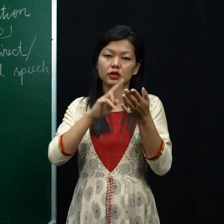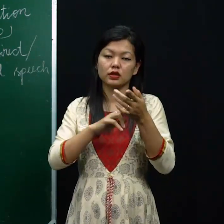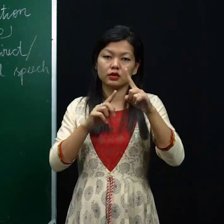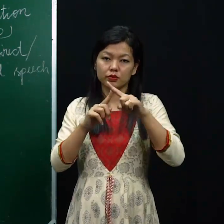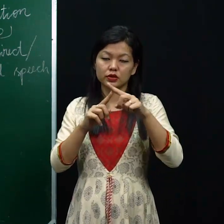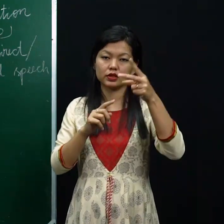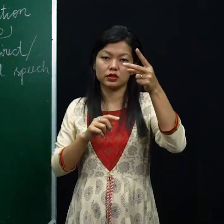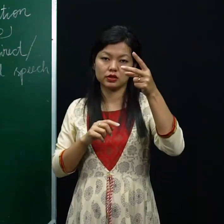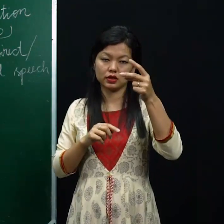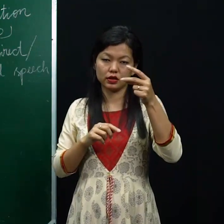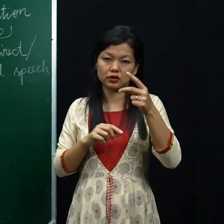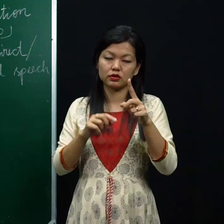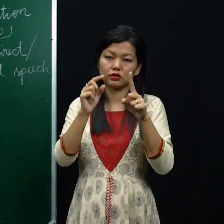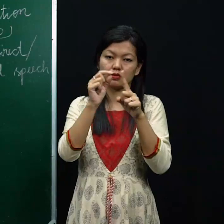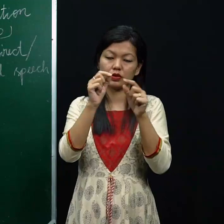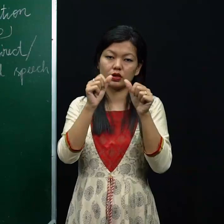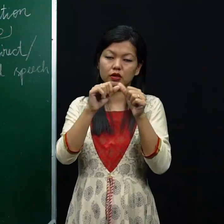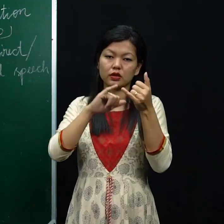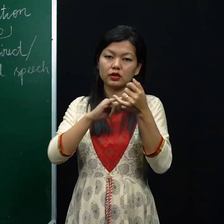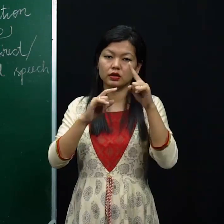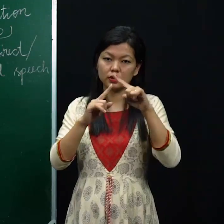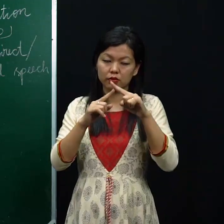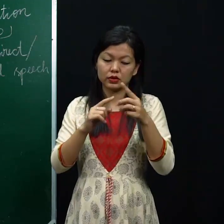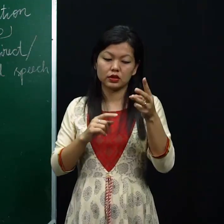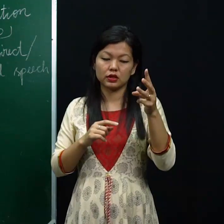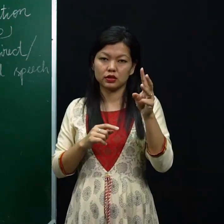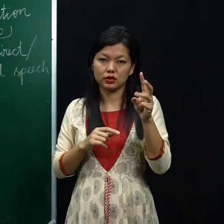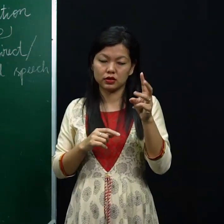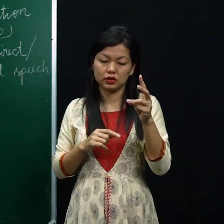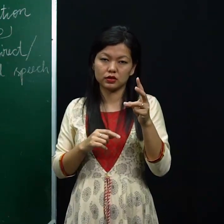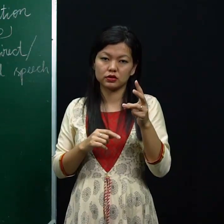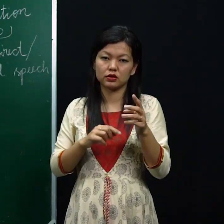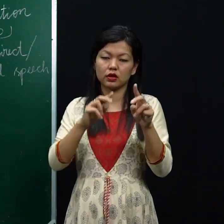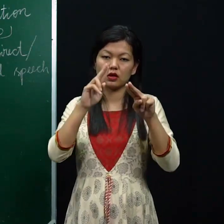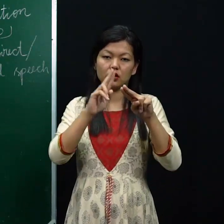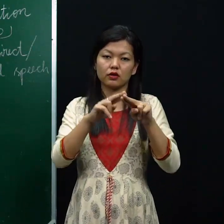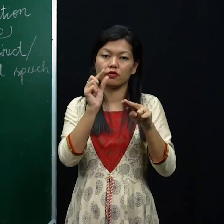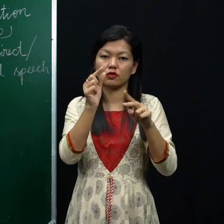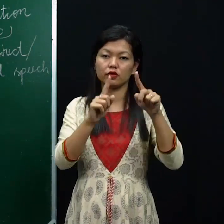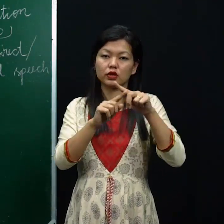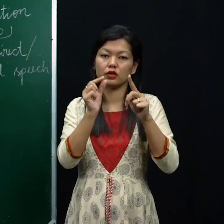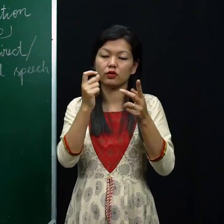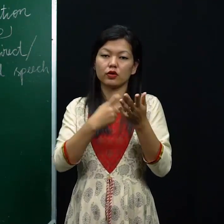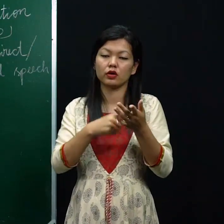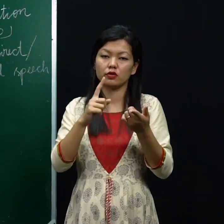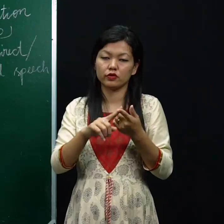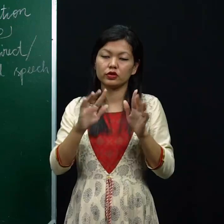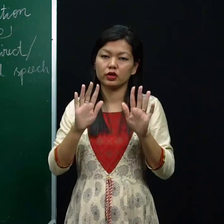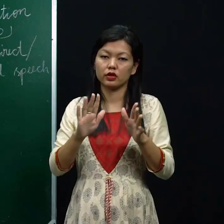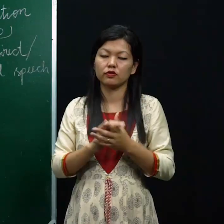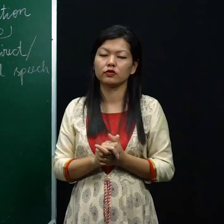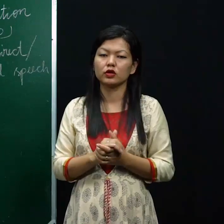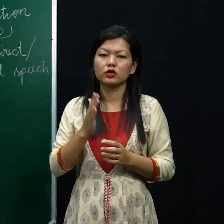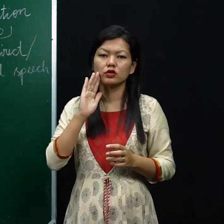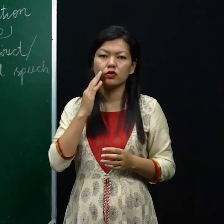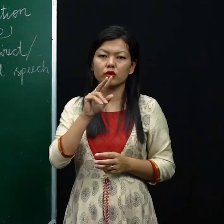is in present, you have to change that into the past tense again. So your tense have to change a lot of times, not a lot of